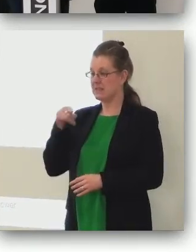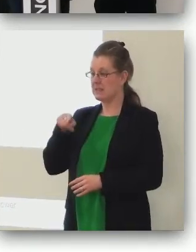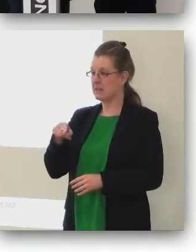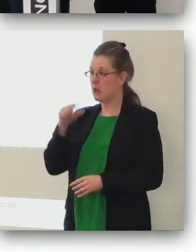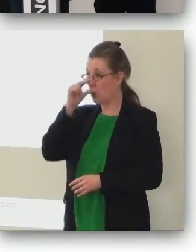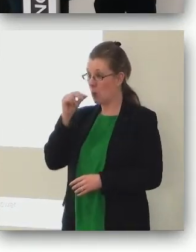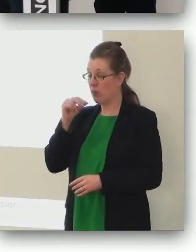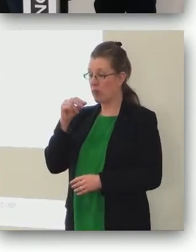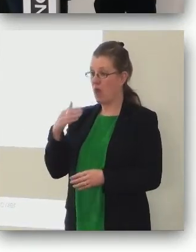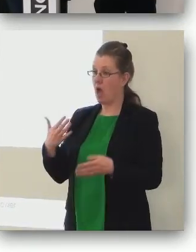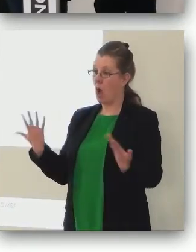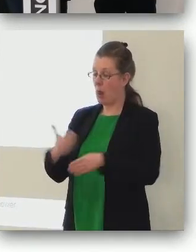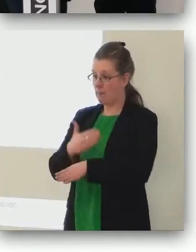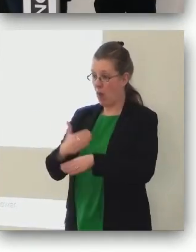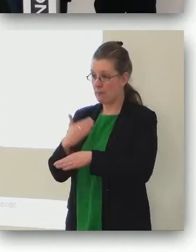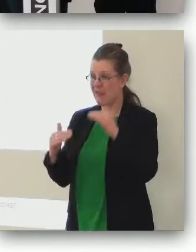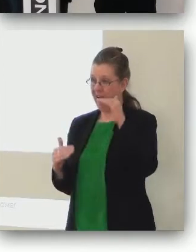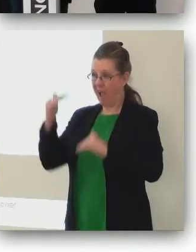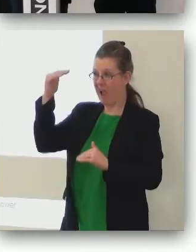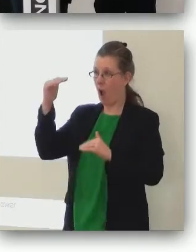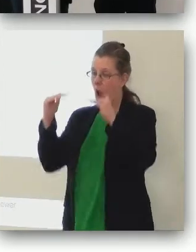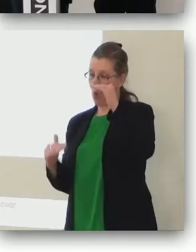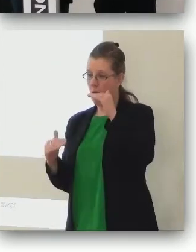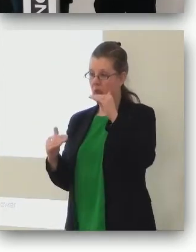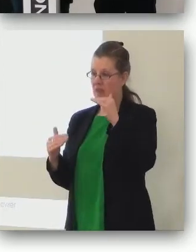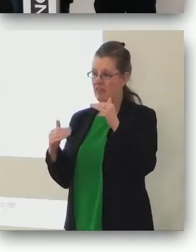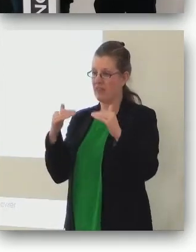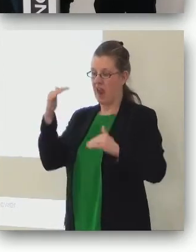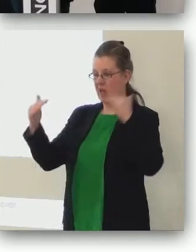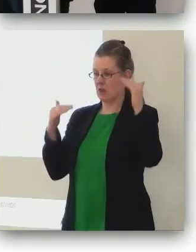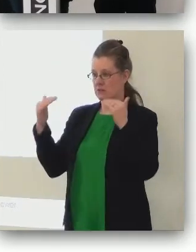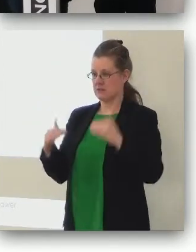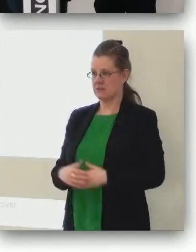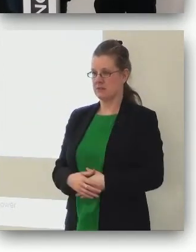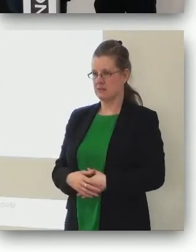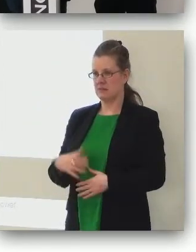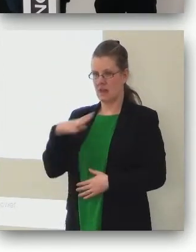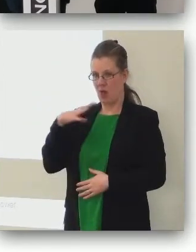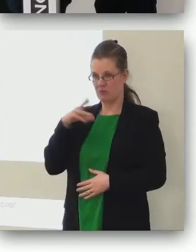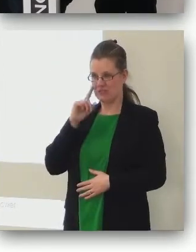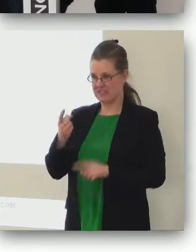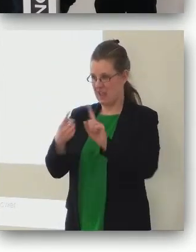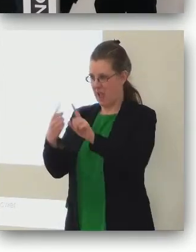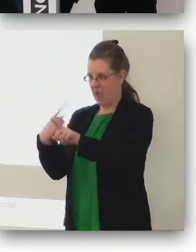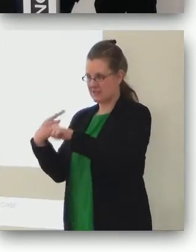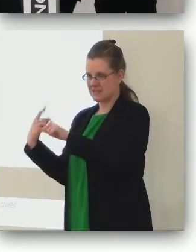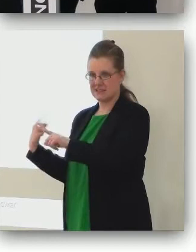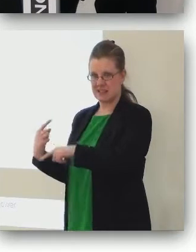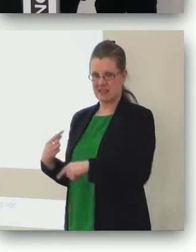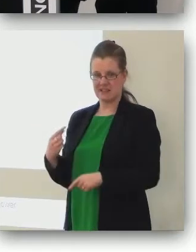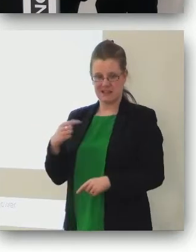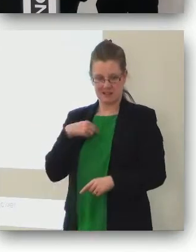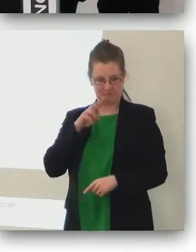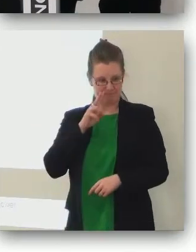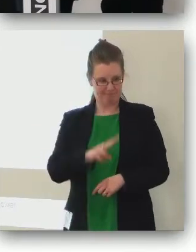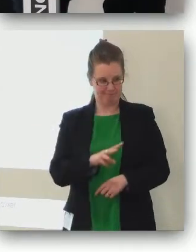higher or lower than unemployment for adults? And I can already see some answers coming through on the screen, so I'm guessing you've all worked out